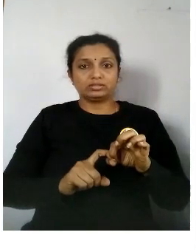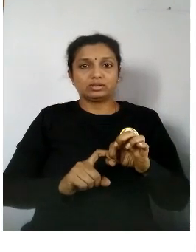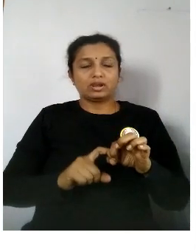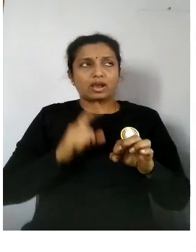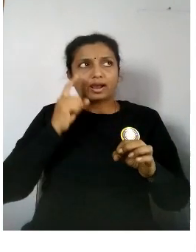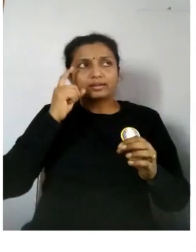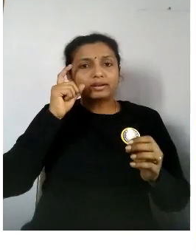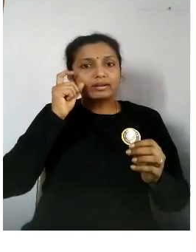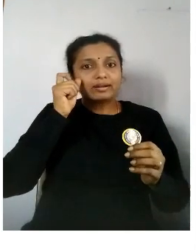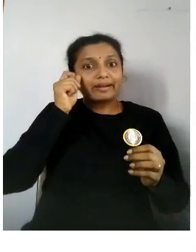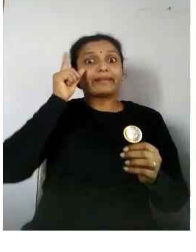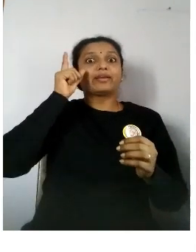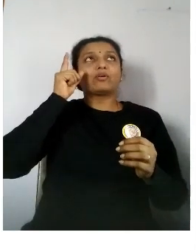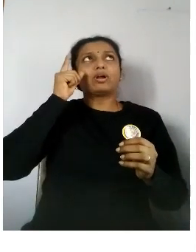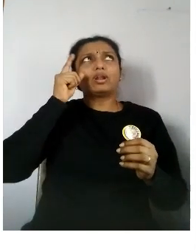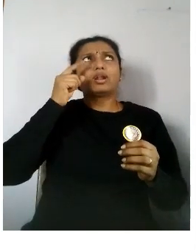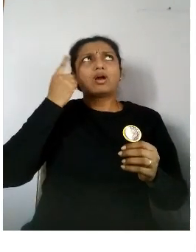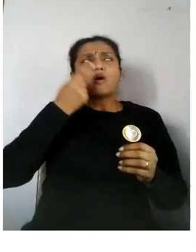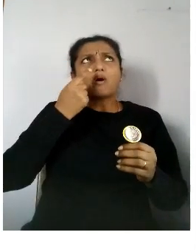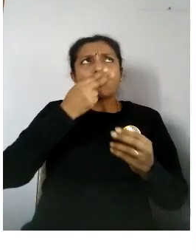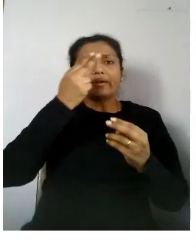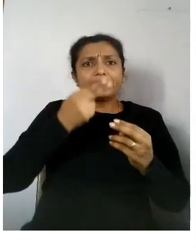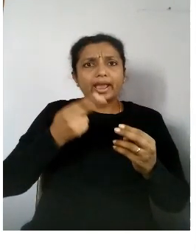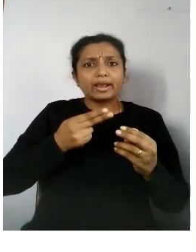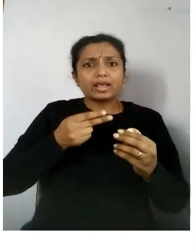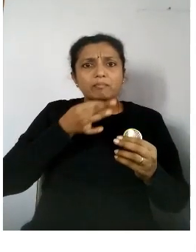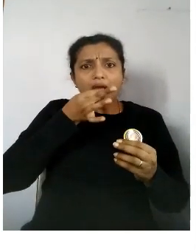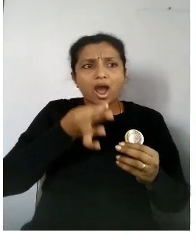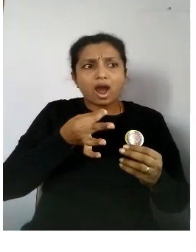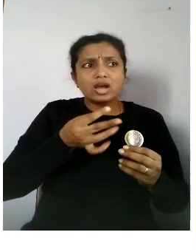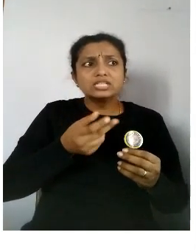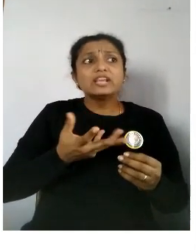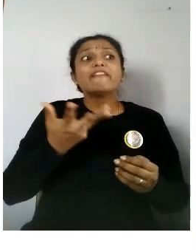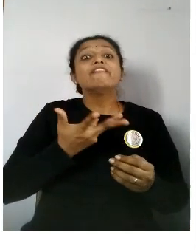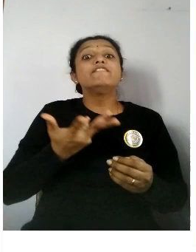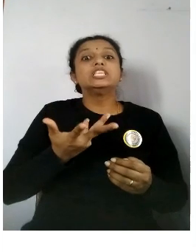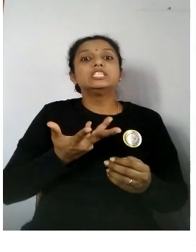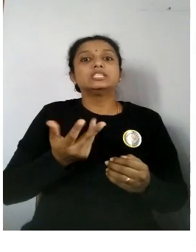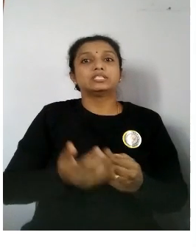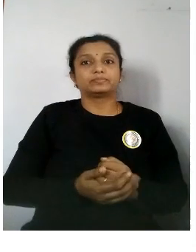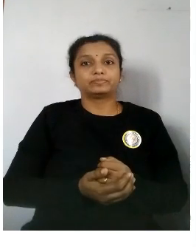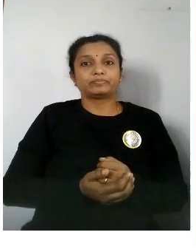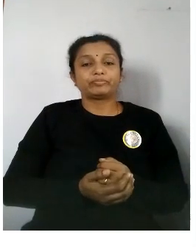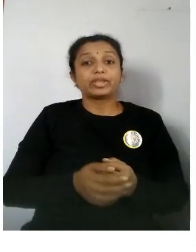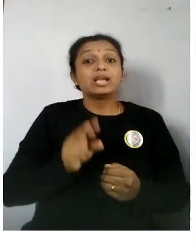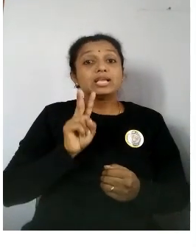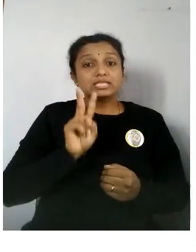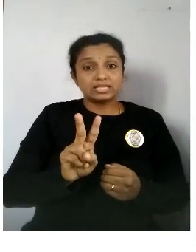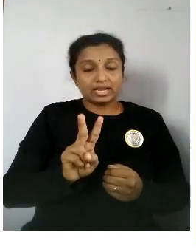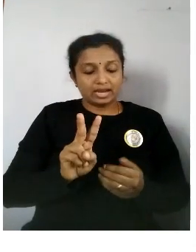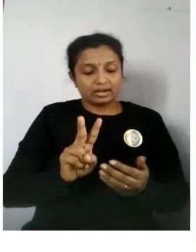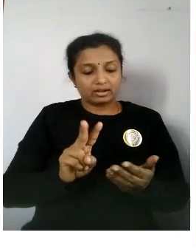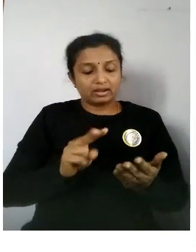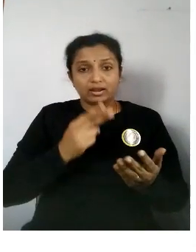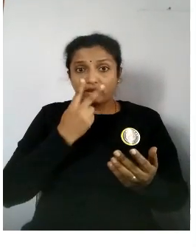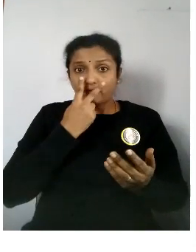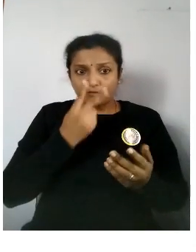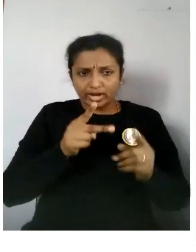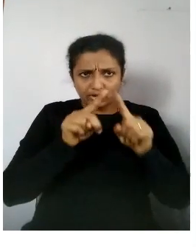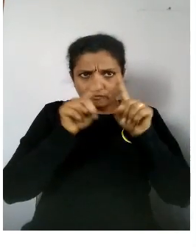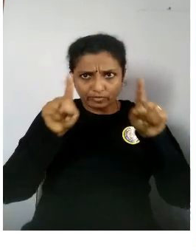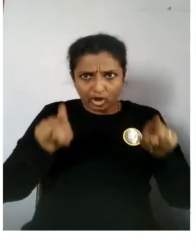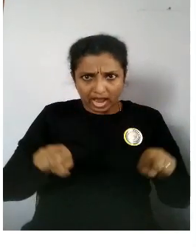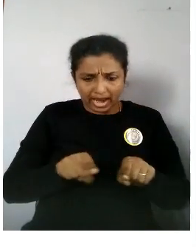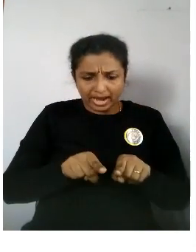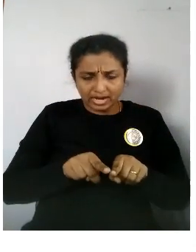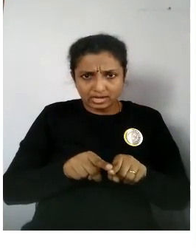question, and then recall all diagram as wish. Second,